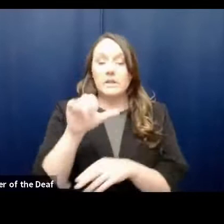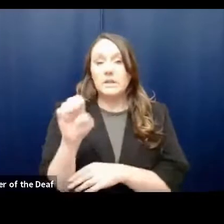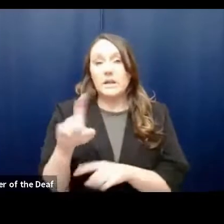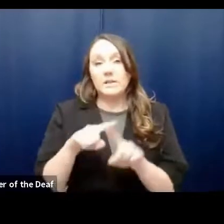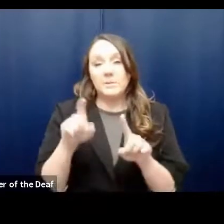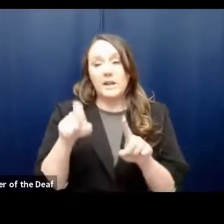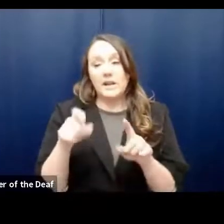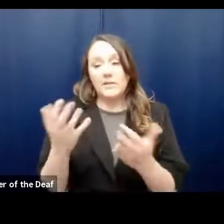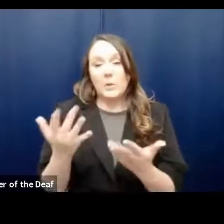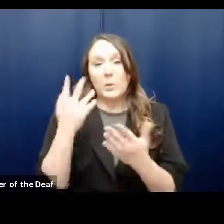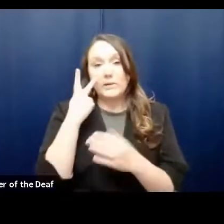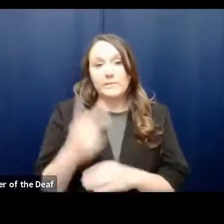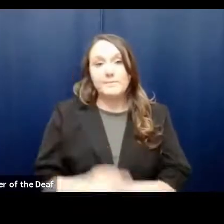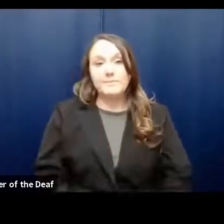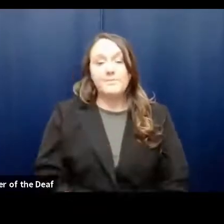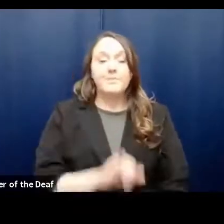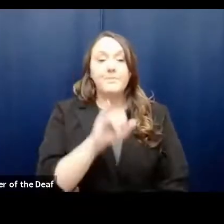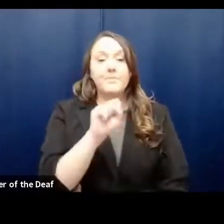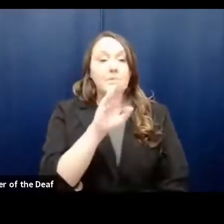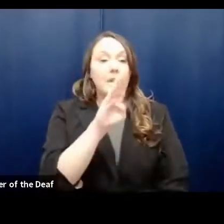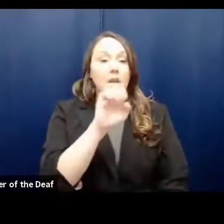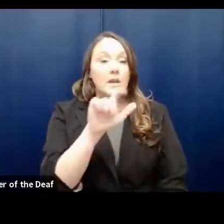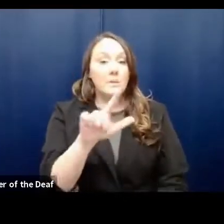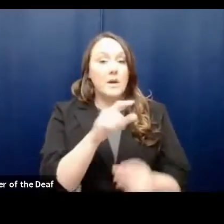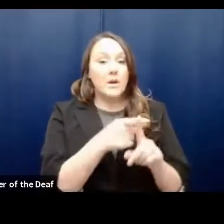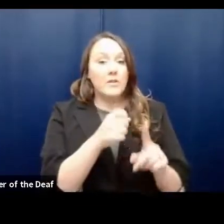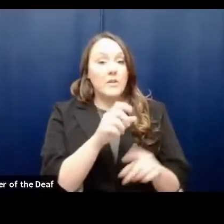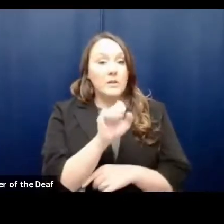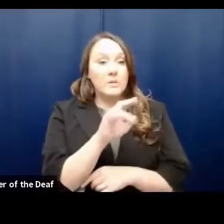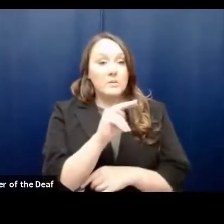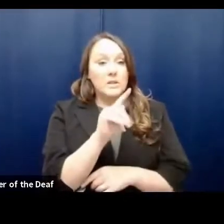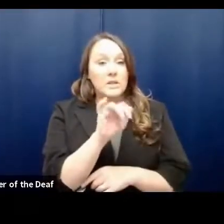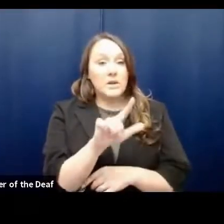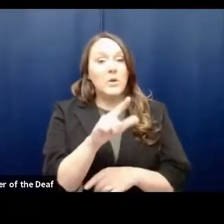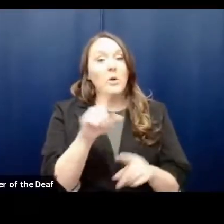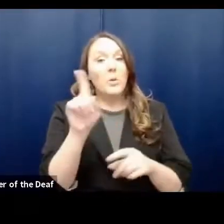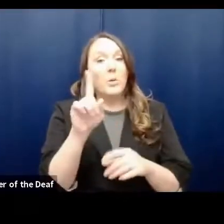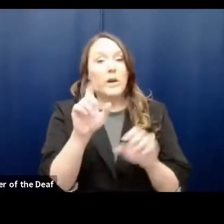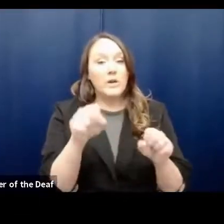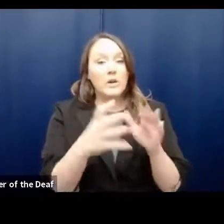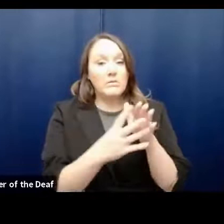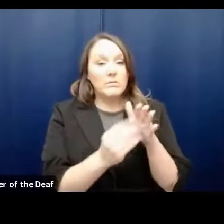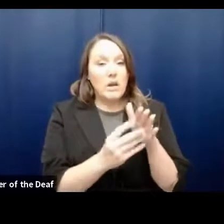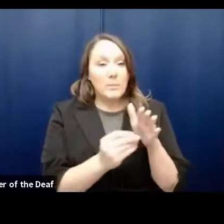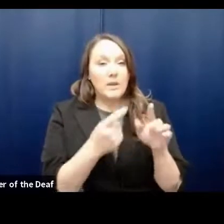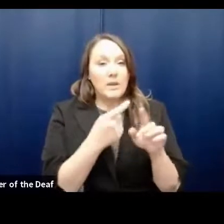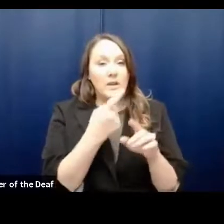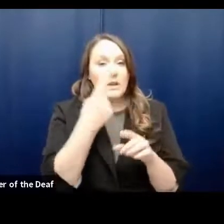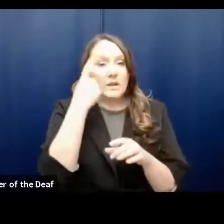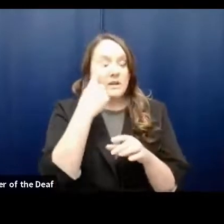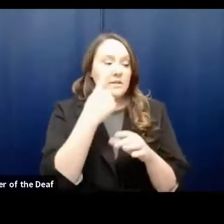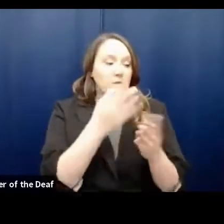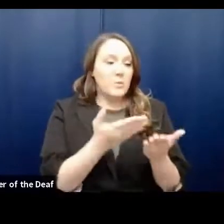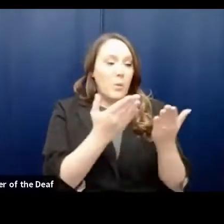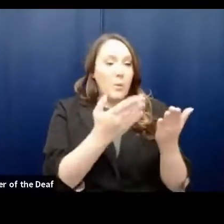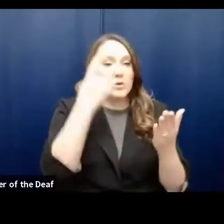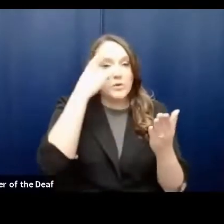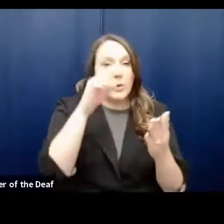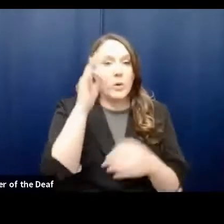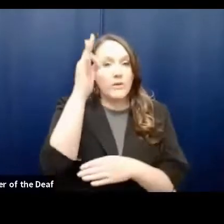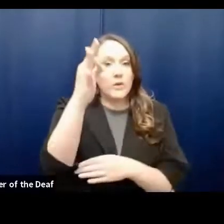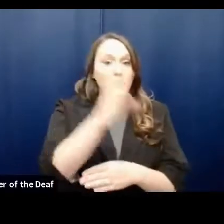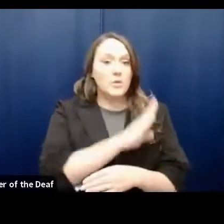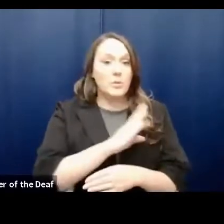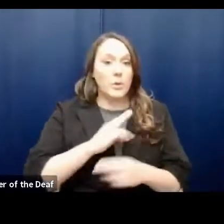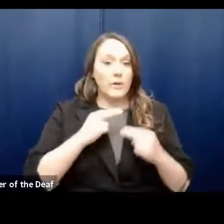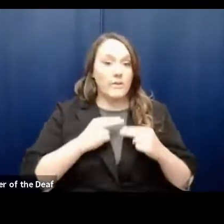see. From Isabel with the Sentinel, when and where can we get a copy of the proposals for future Board of Health action? That